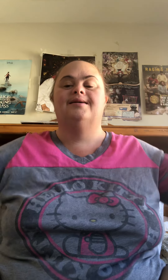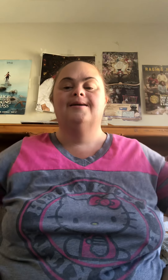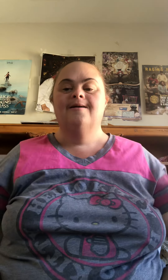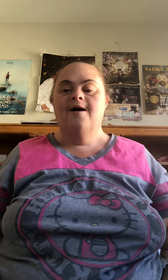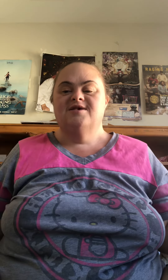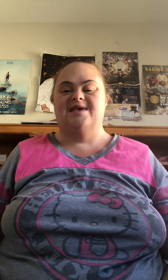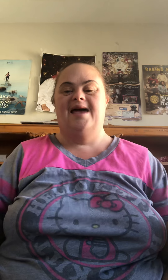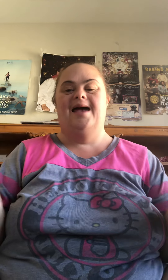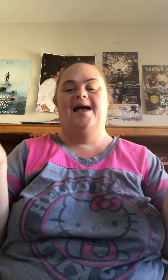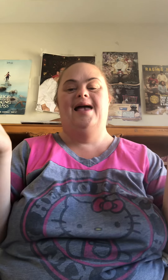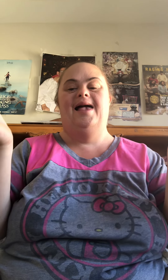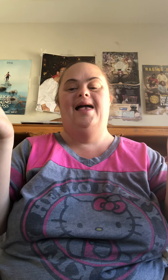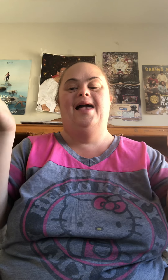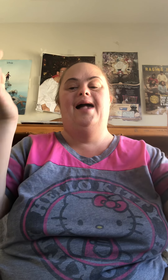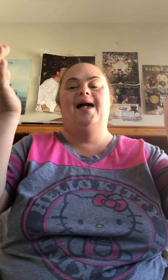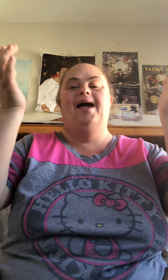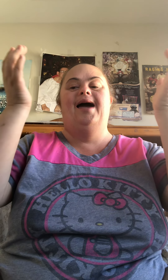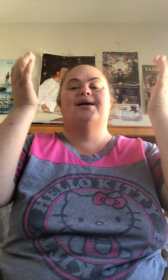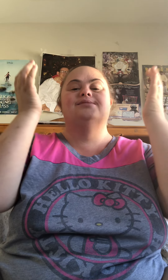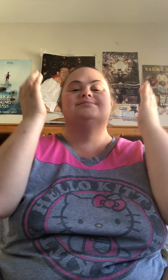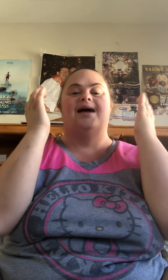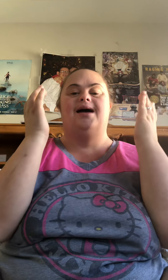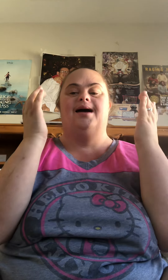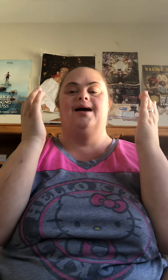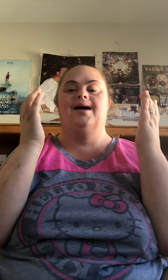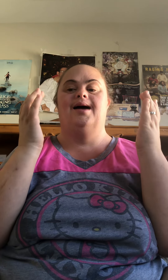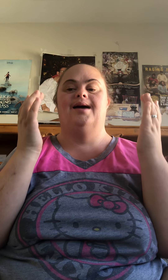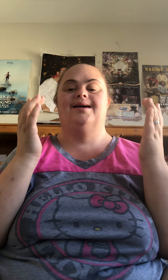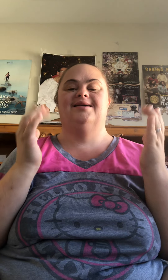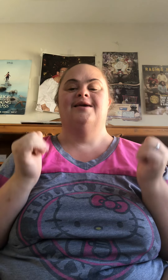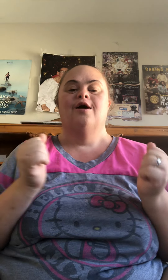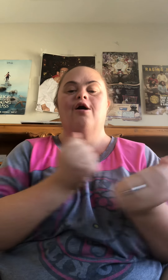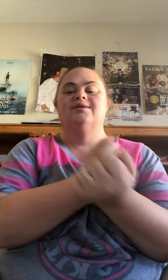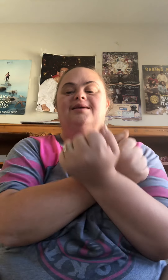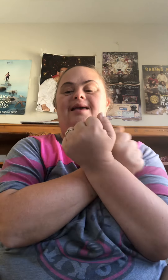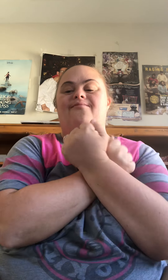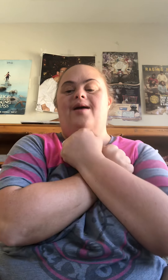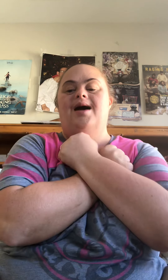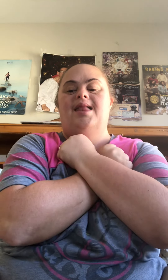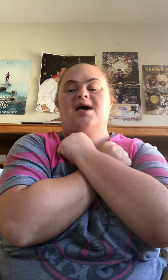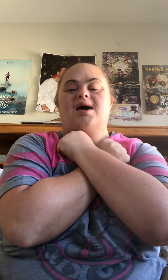Take a night Oh have to